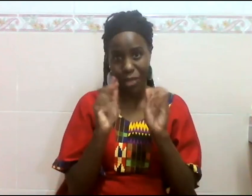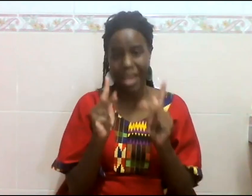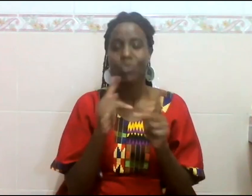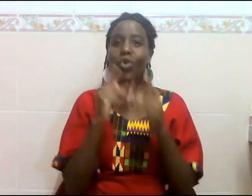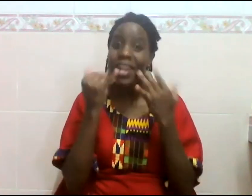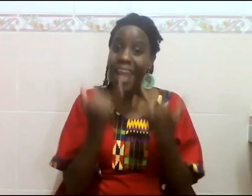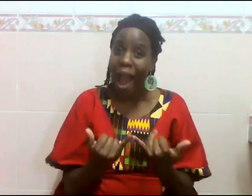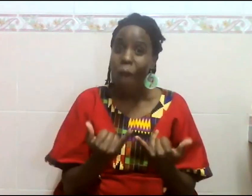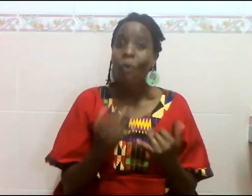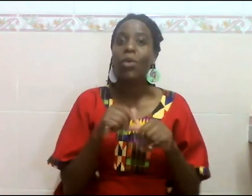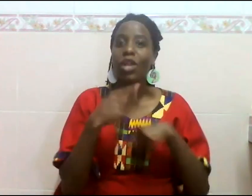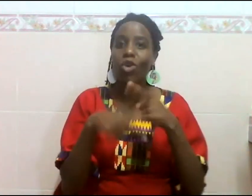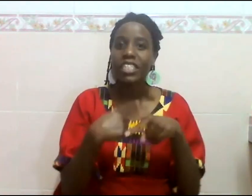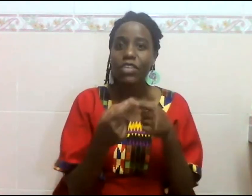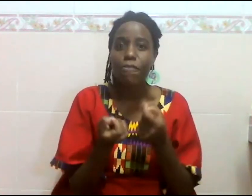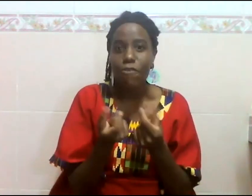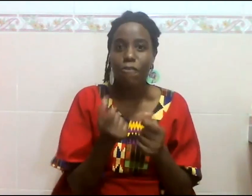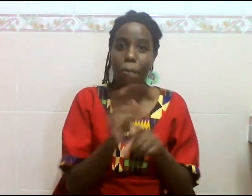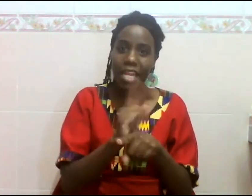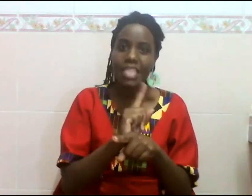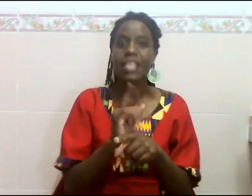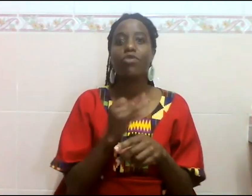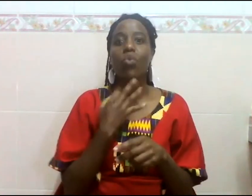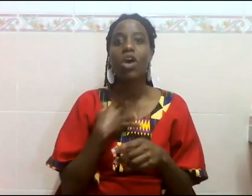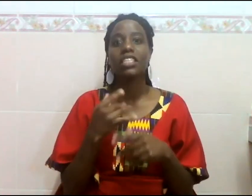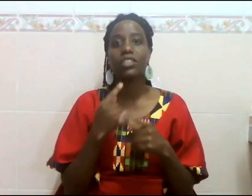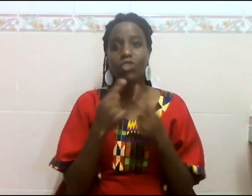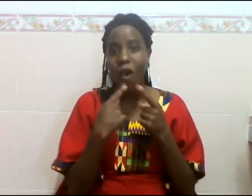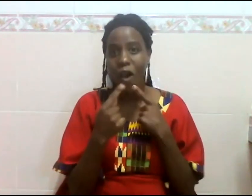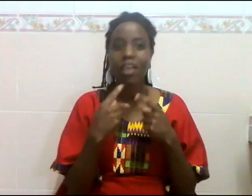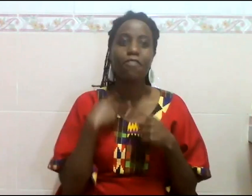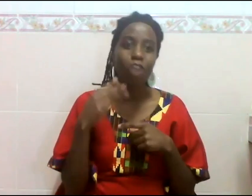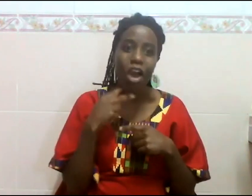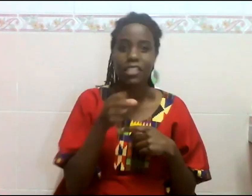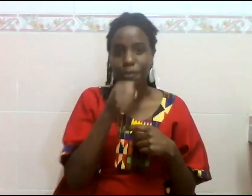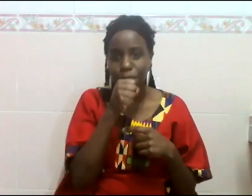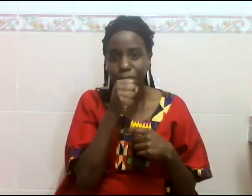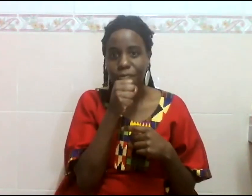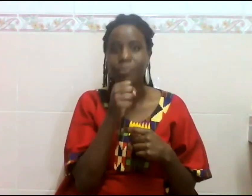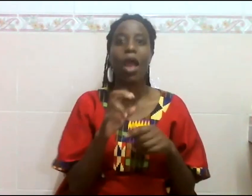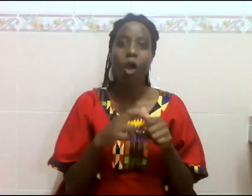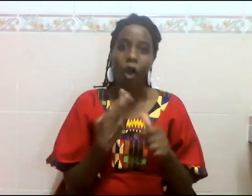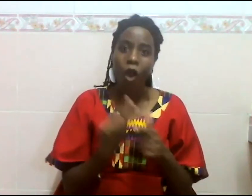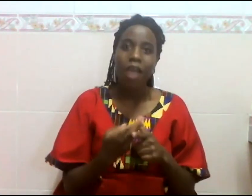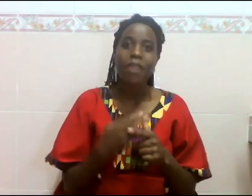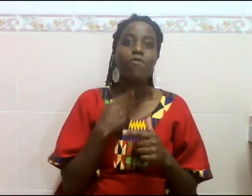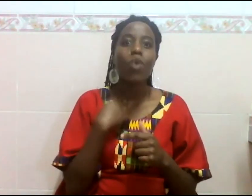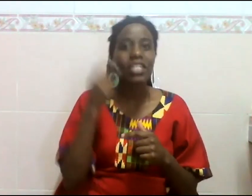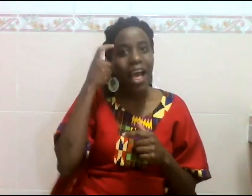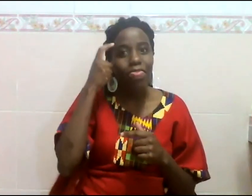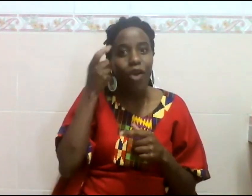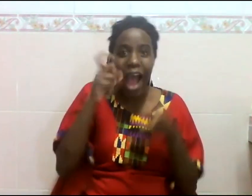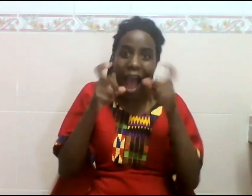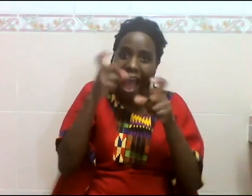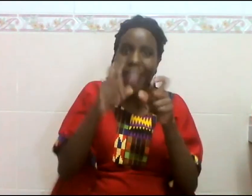little longer. So anyone wants to give some final remarks and some final thoughts that they have been holding this whole time,